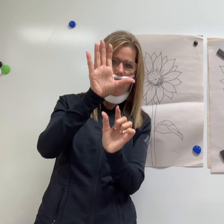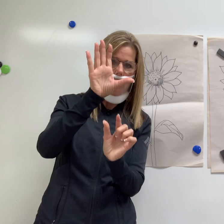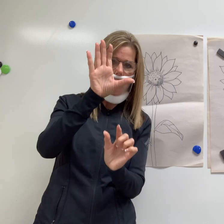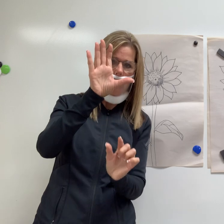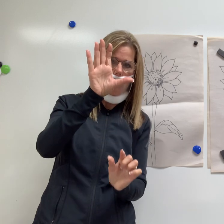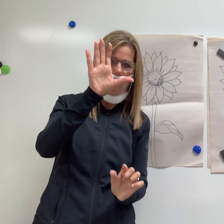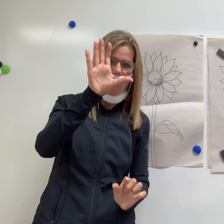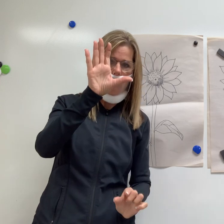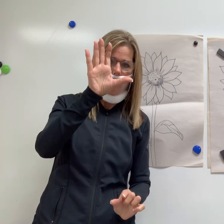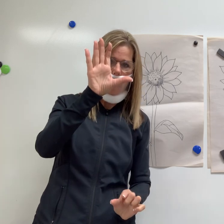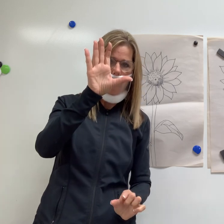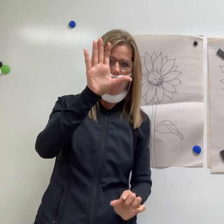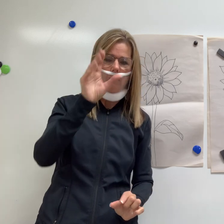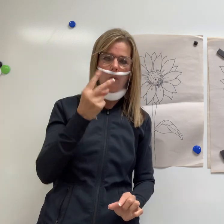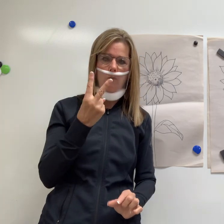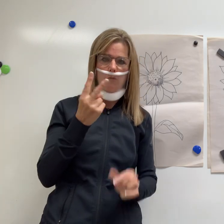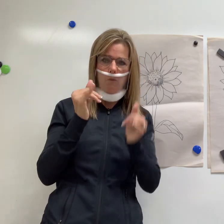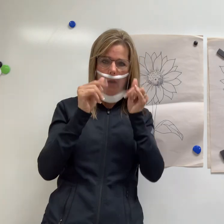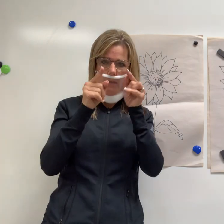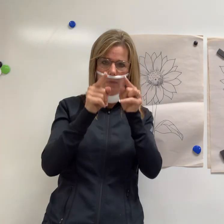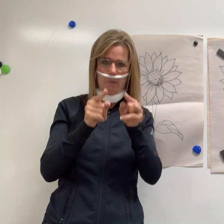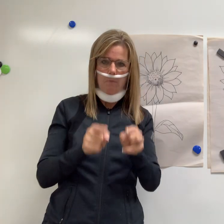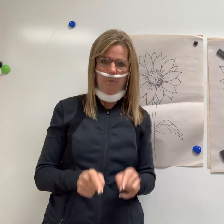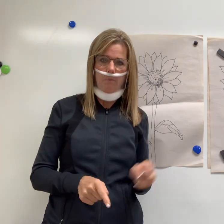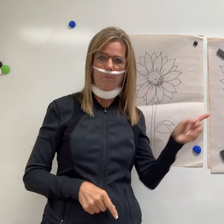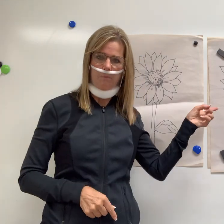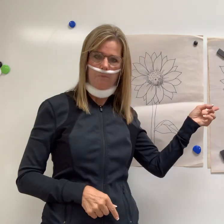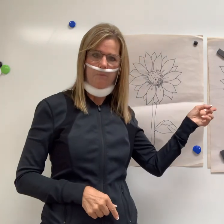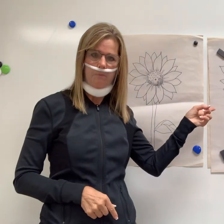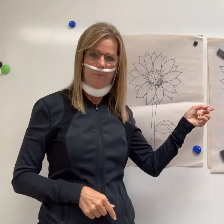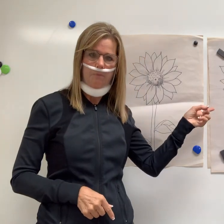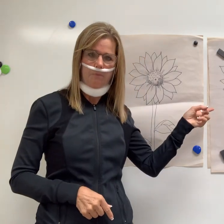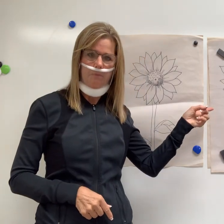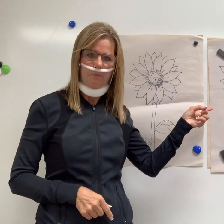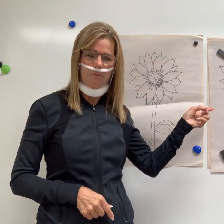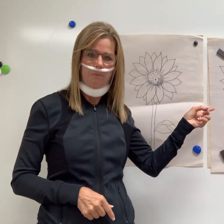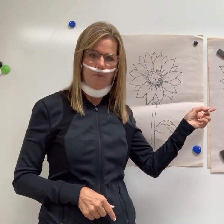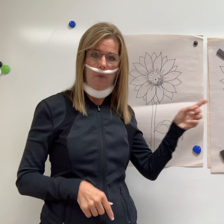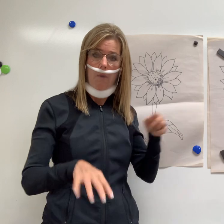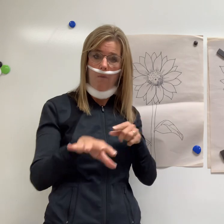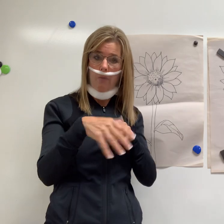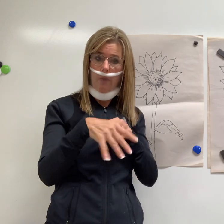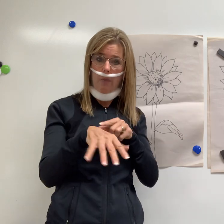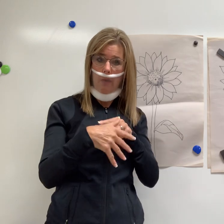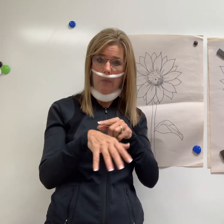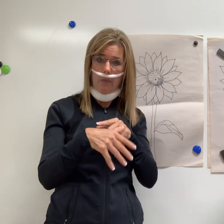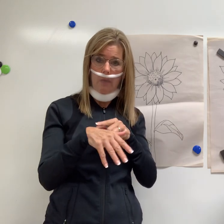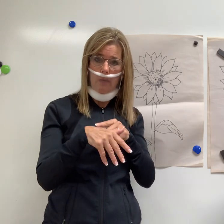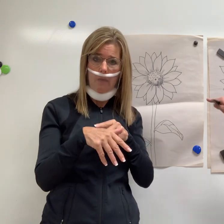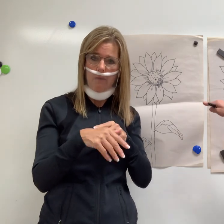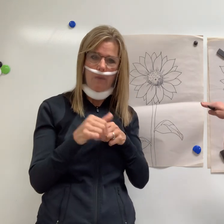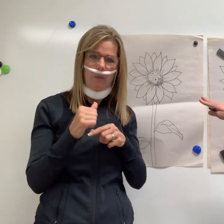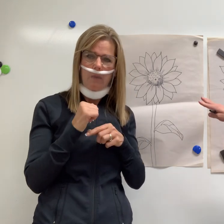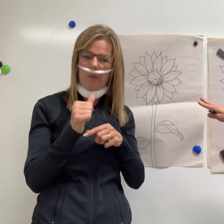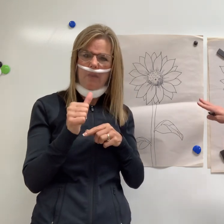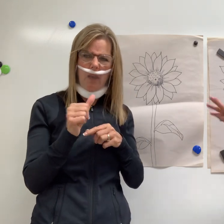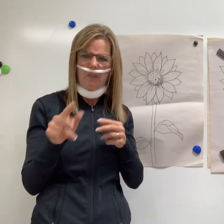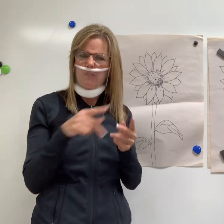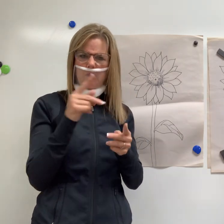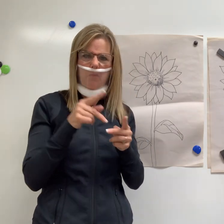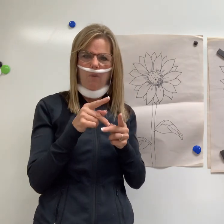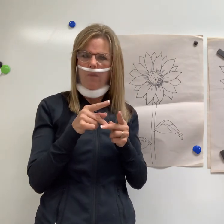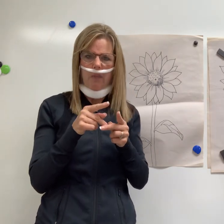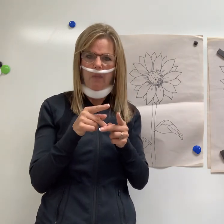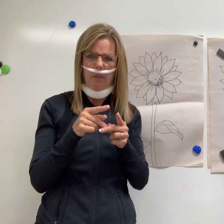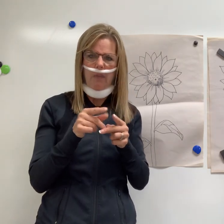one, two lines down. Now, for the leaves, we're gonna make the leaves not just perfectly sticking off the sides.